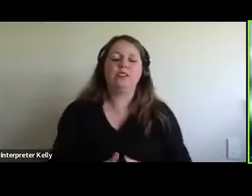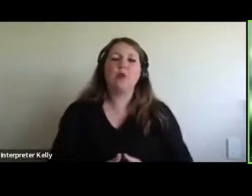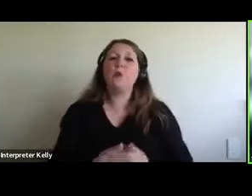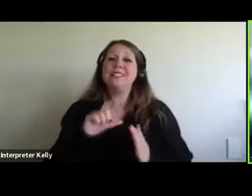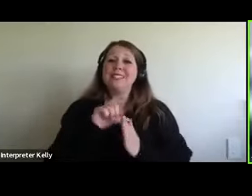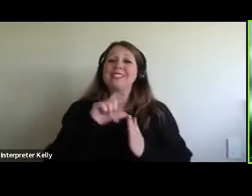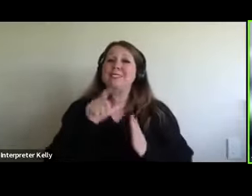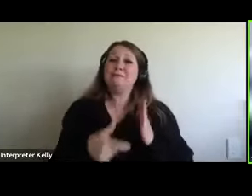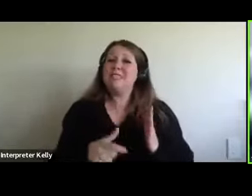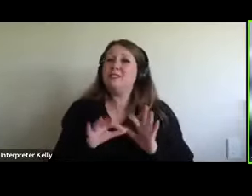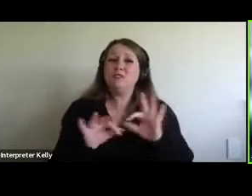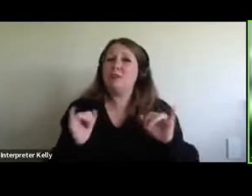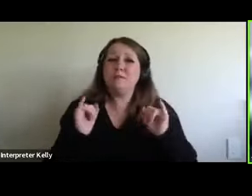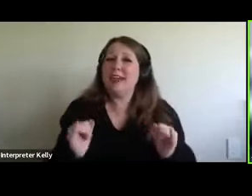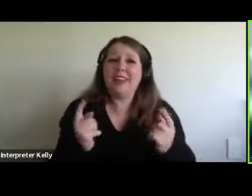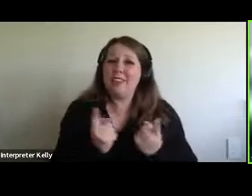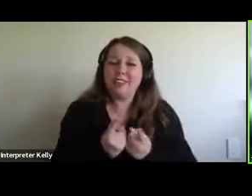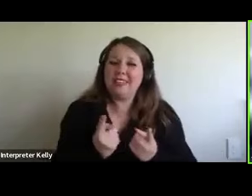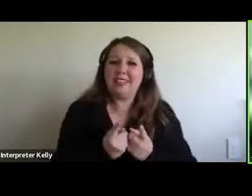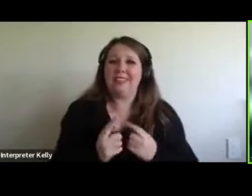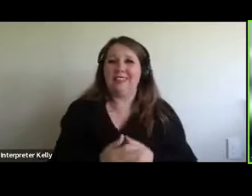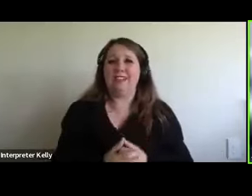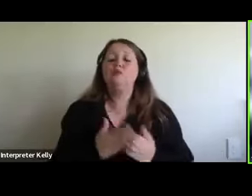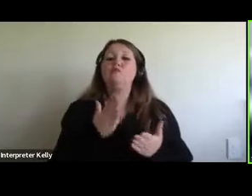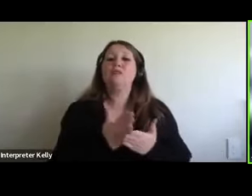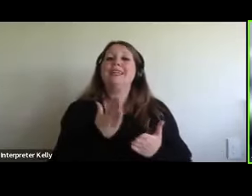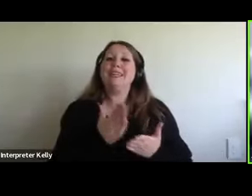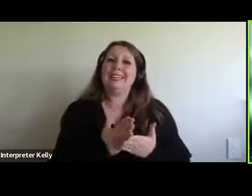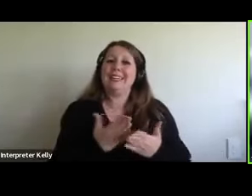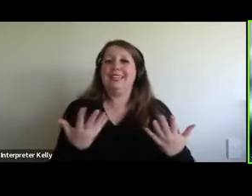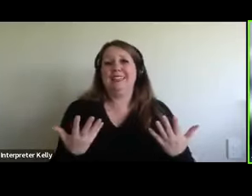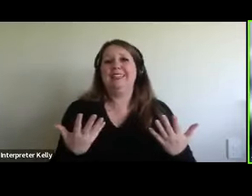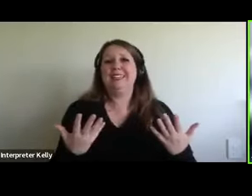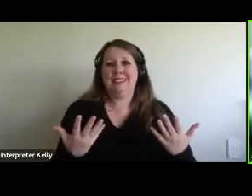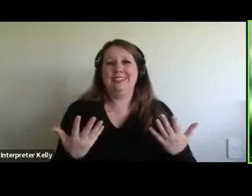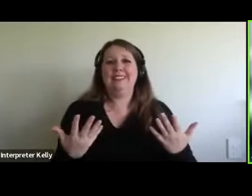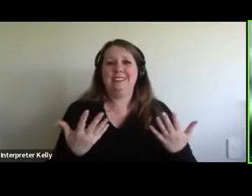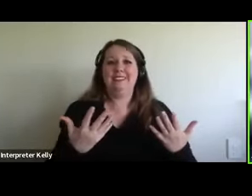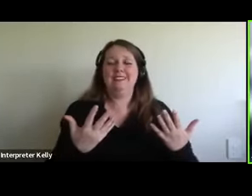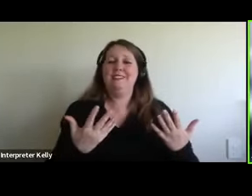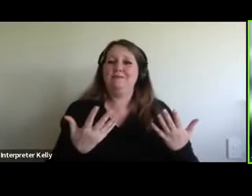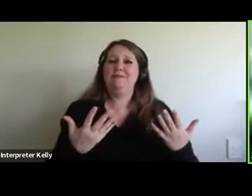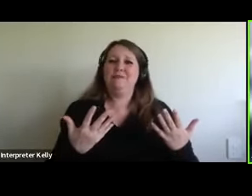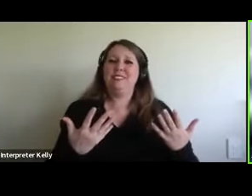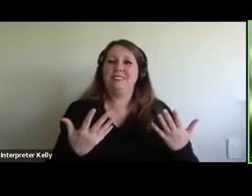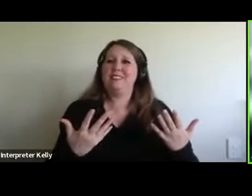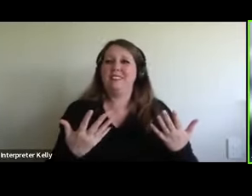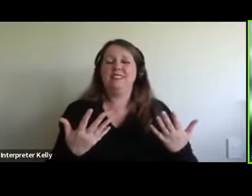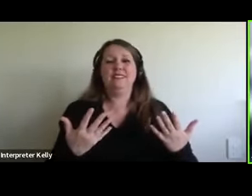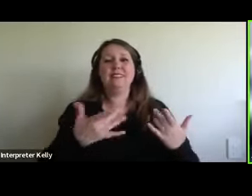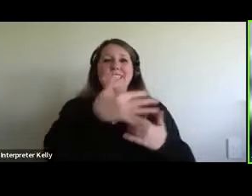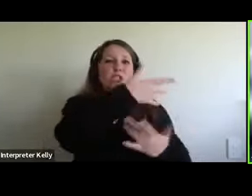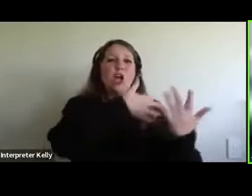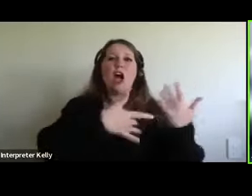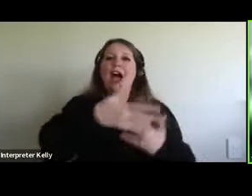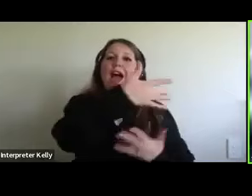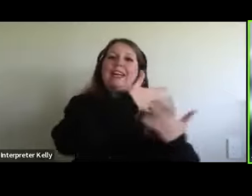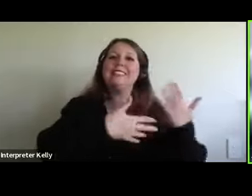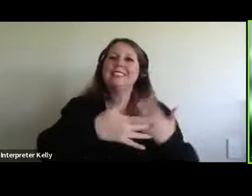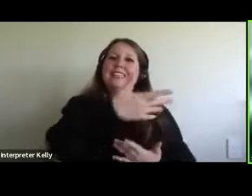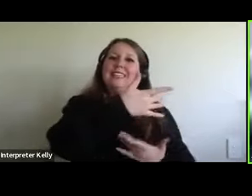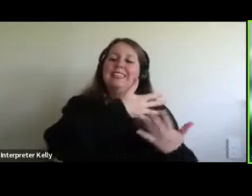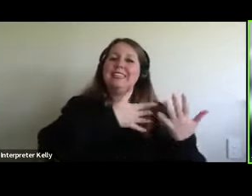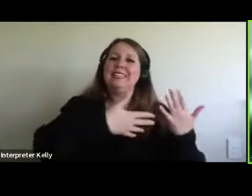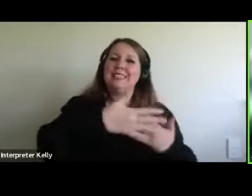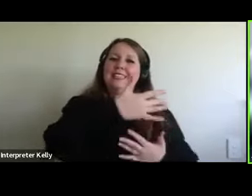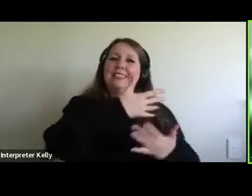been preventing the rest of our society from learning, from, you know,